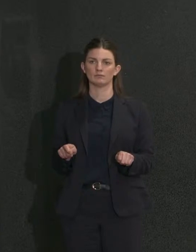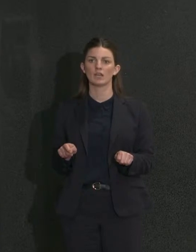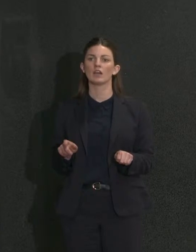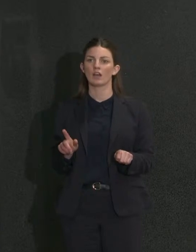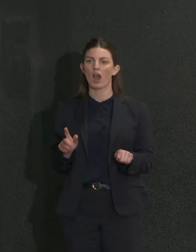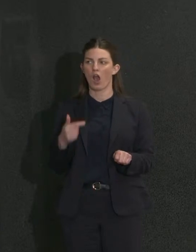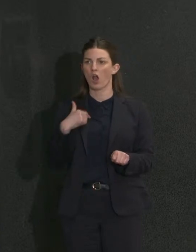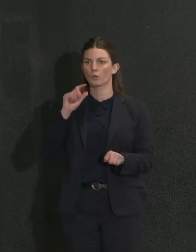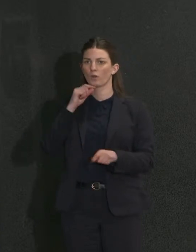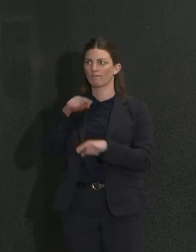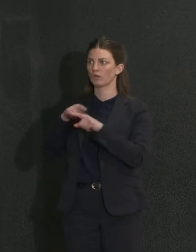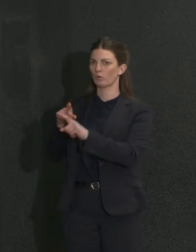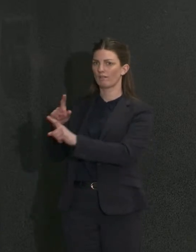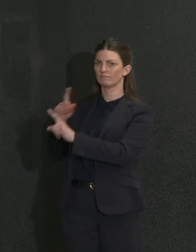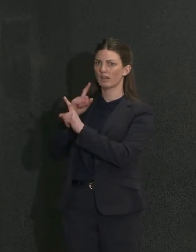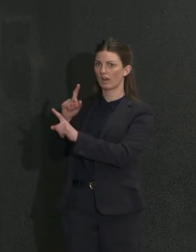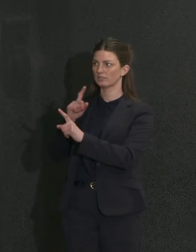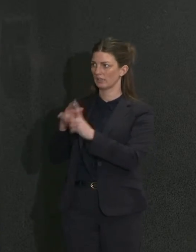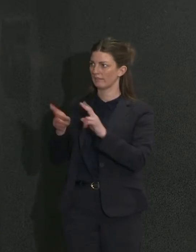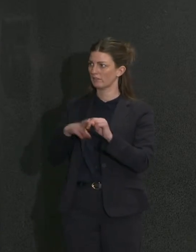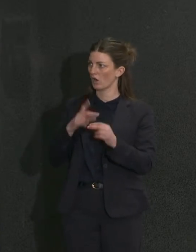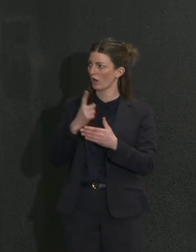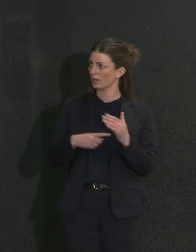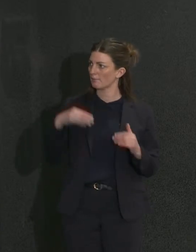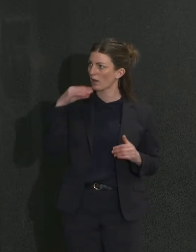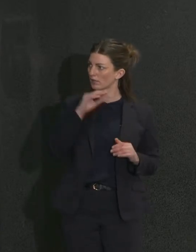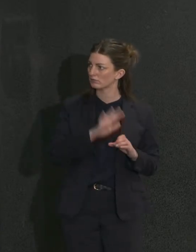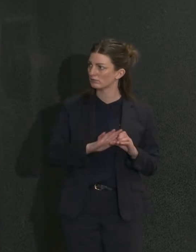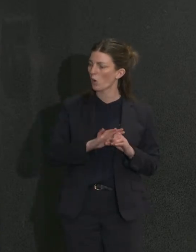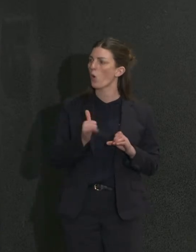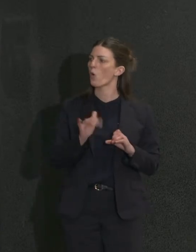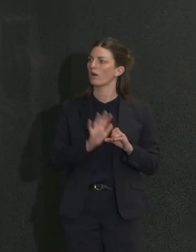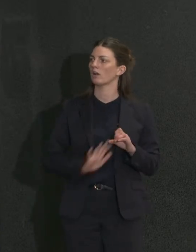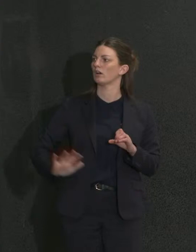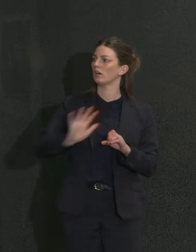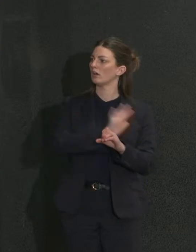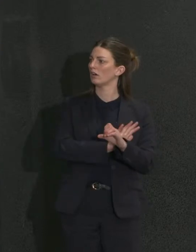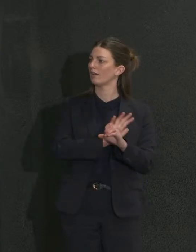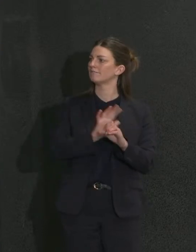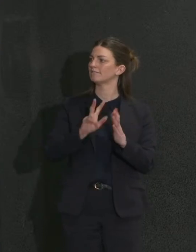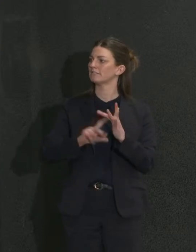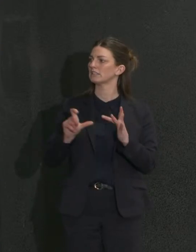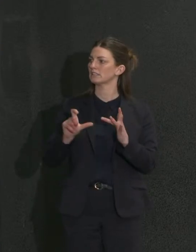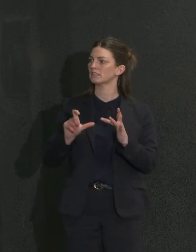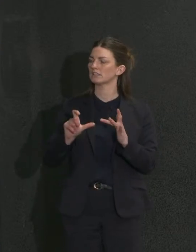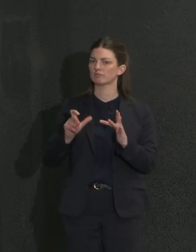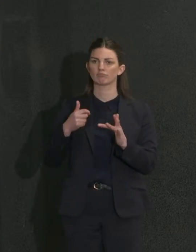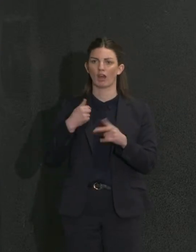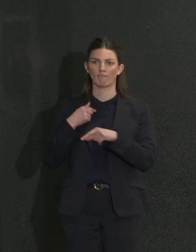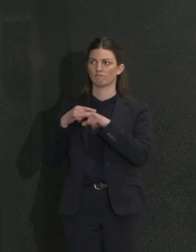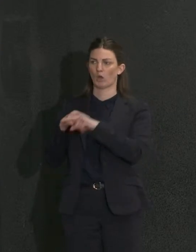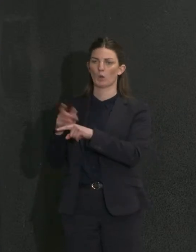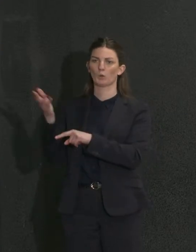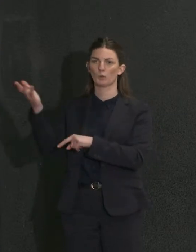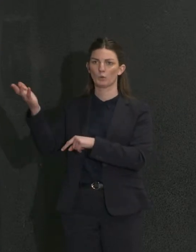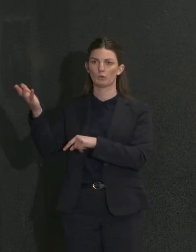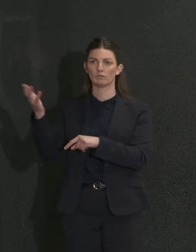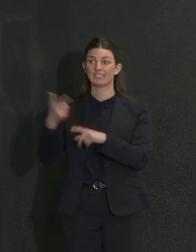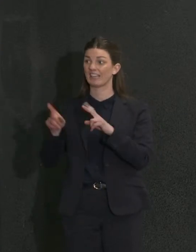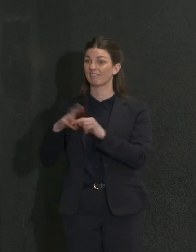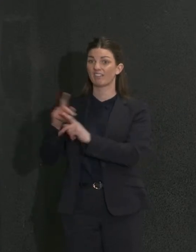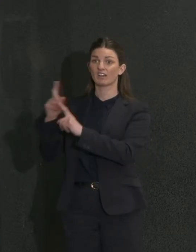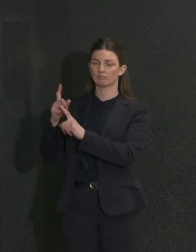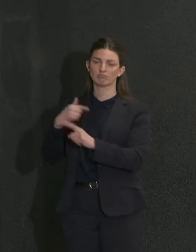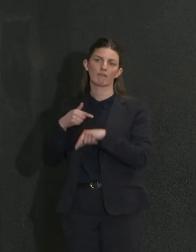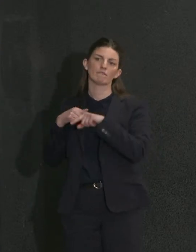whether that should be part of Melbourne, all of the state. I wouldn't draw any further conclusions than that. If I get the advice, we